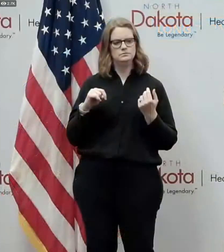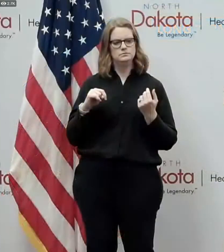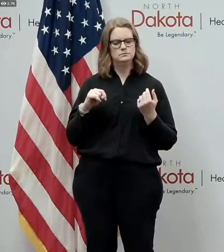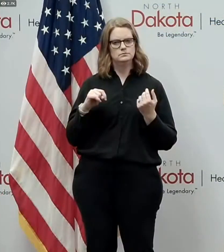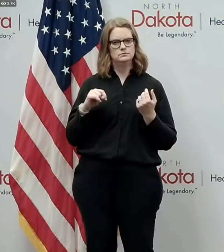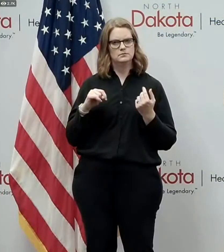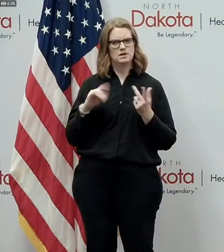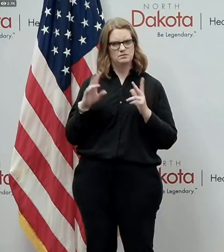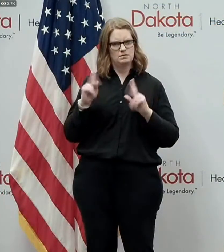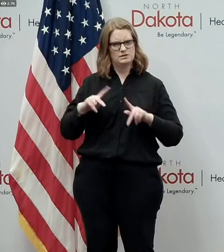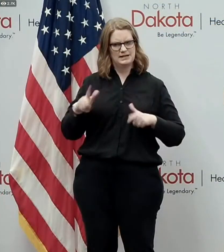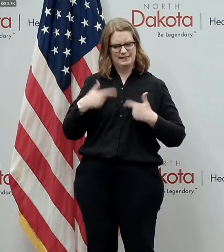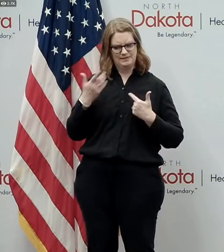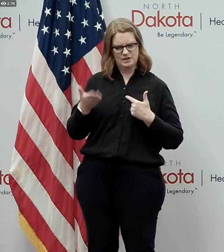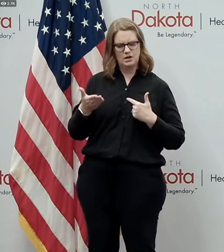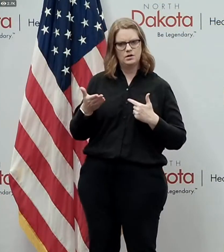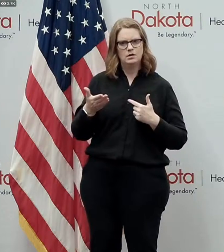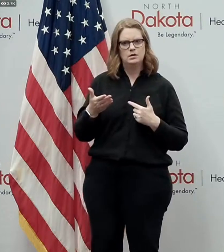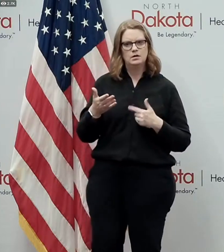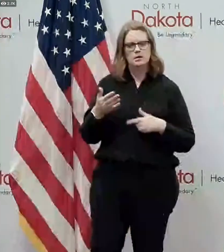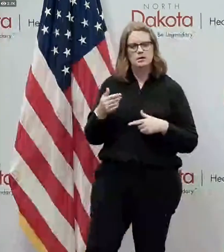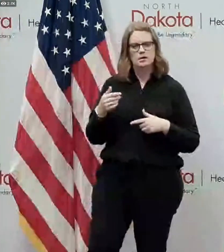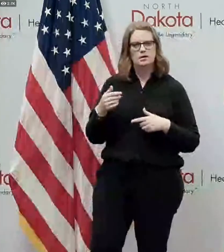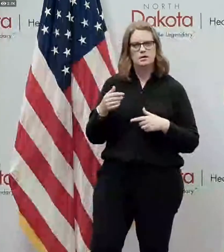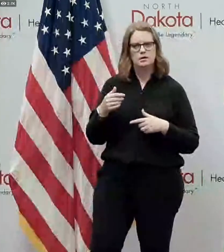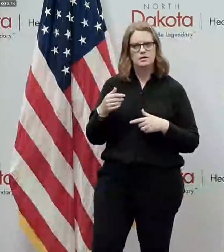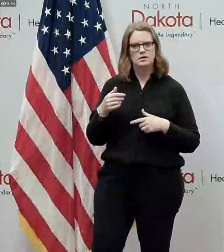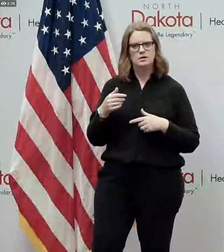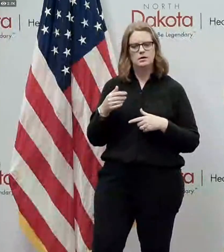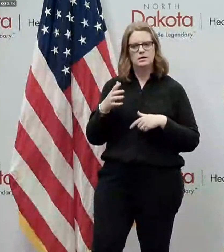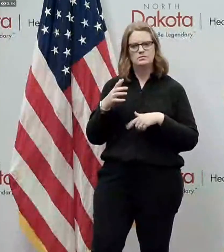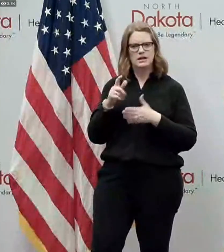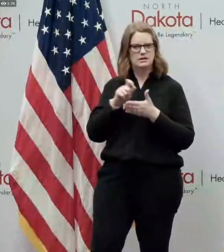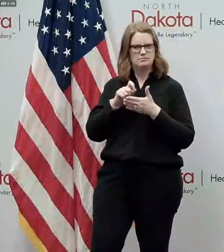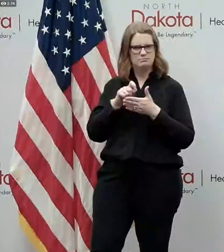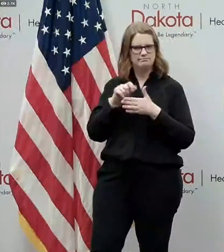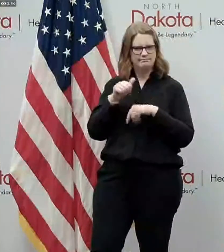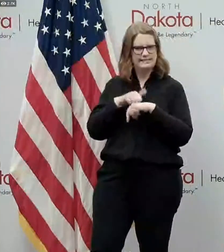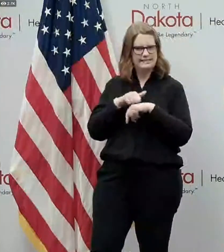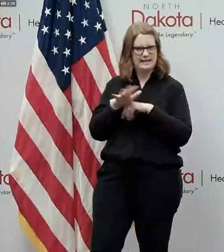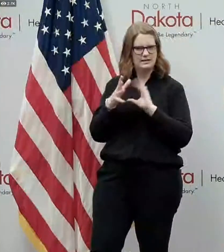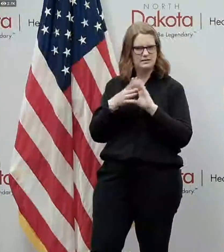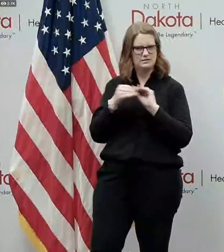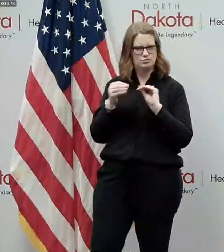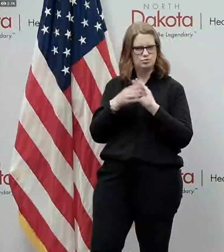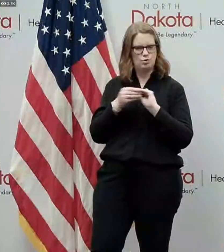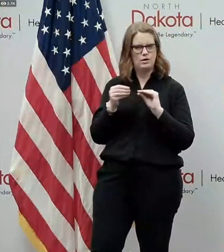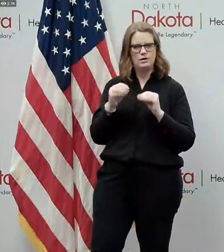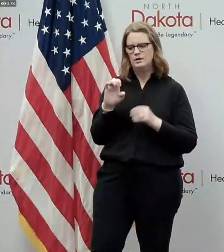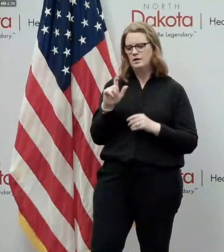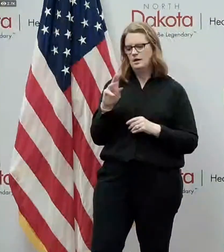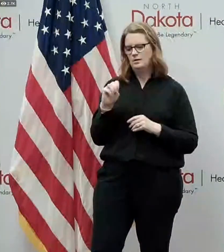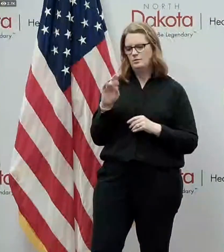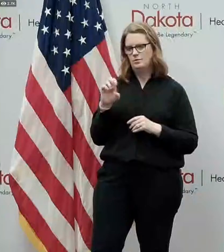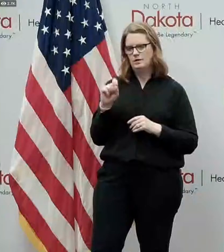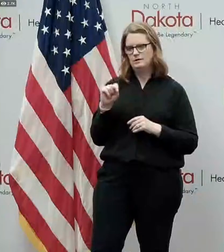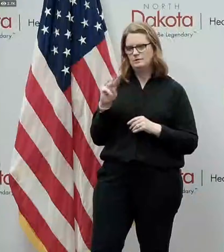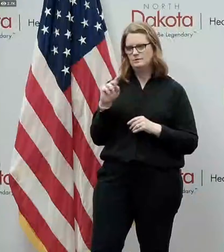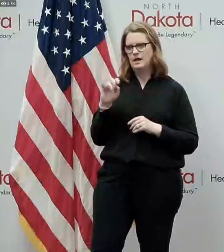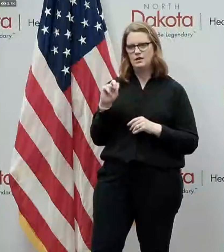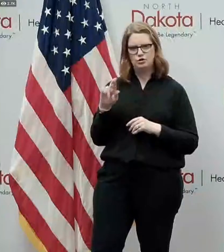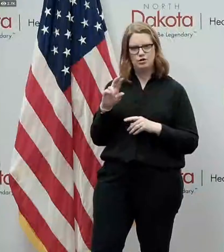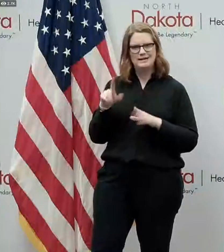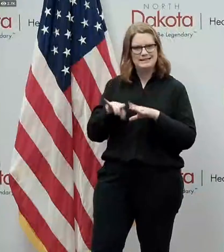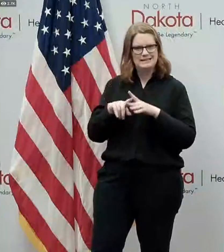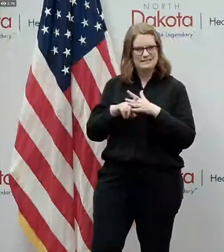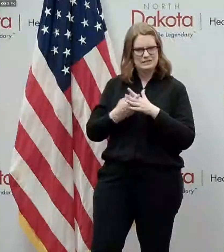of a resident there had sent in this note, and again, this is Elmcrest Manor had reached phase 1 of the North